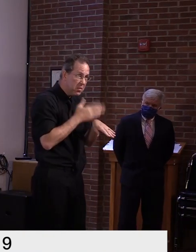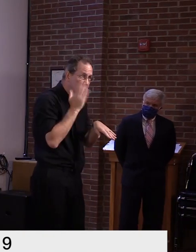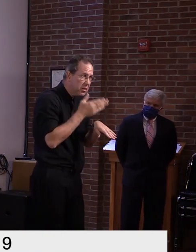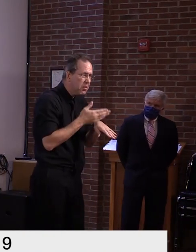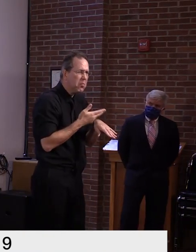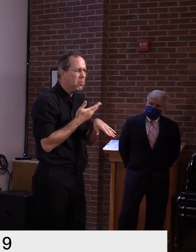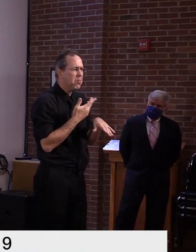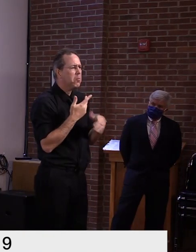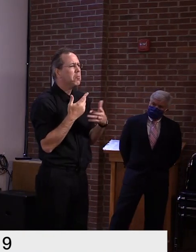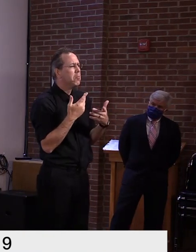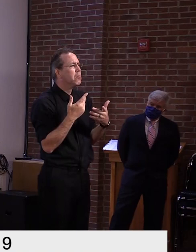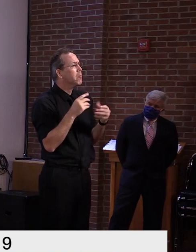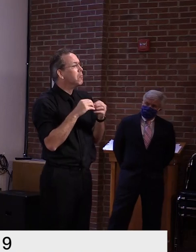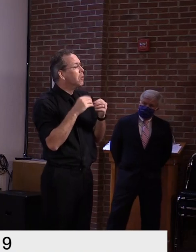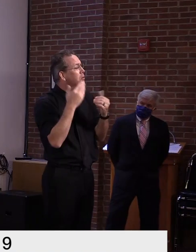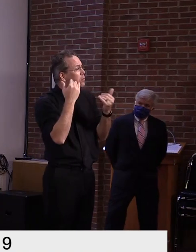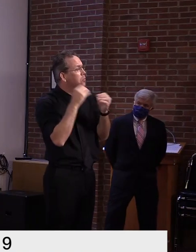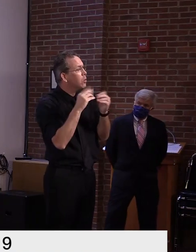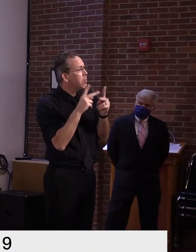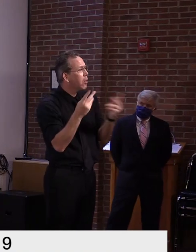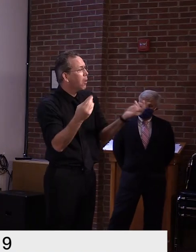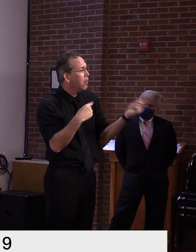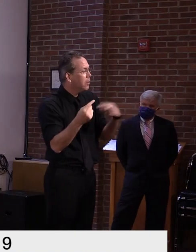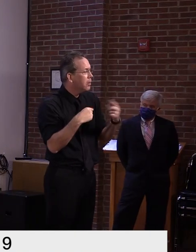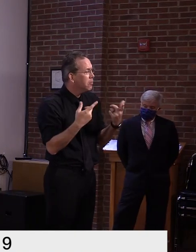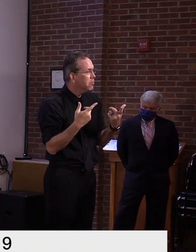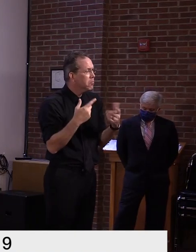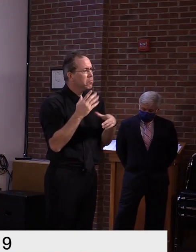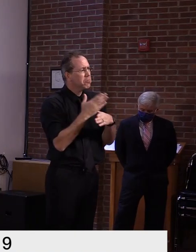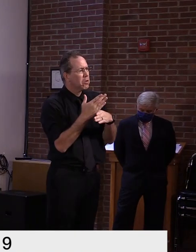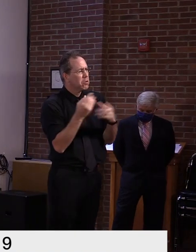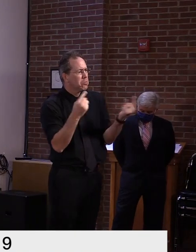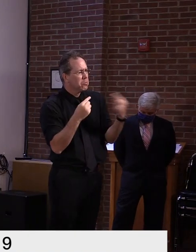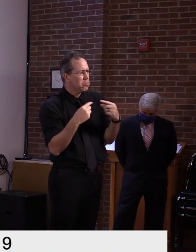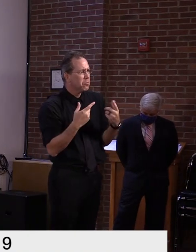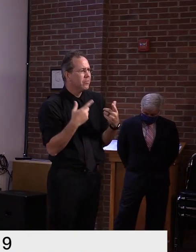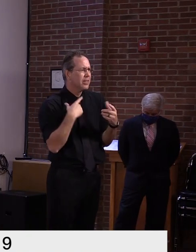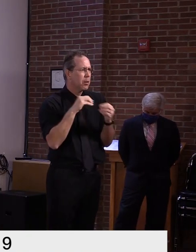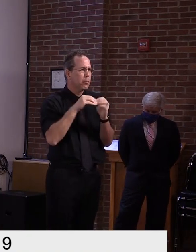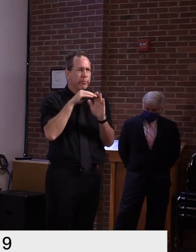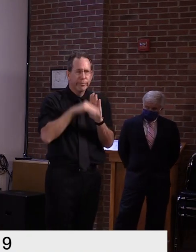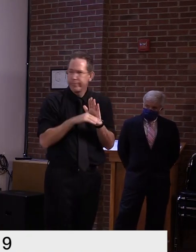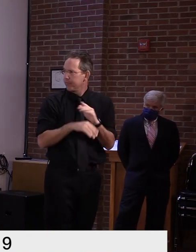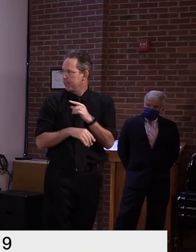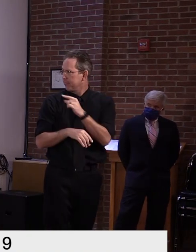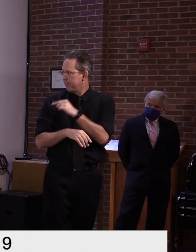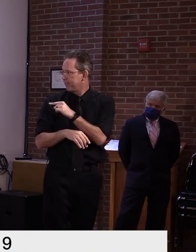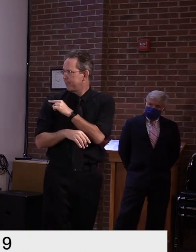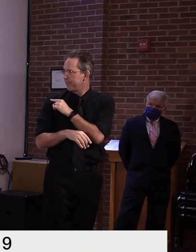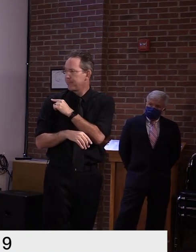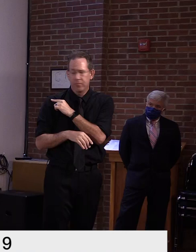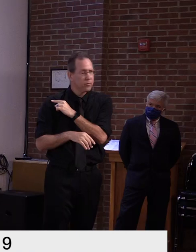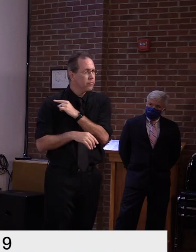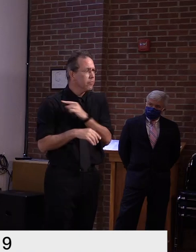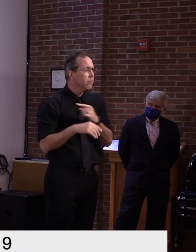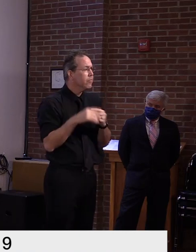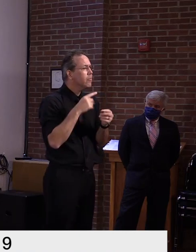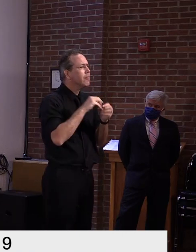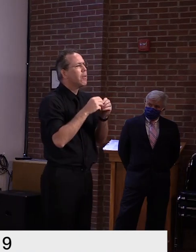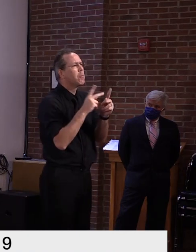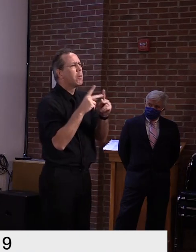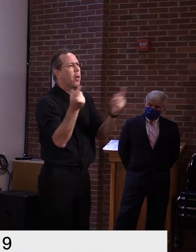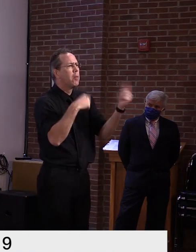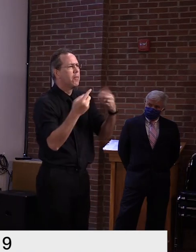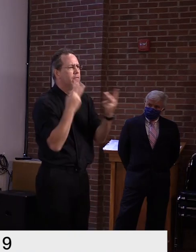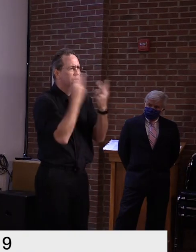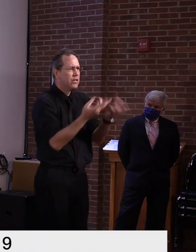Vermont, but obviously still significantly down from a normal summer. So certainly more help is on the way or needs to